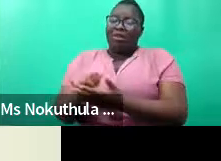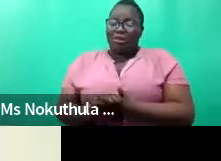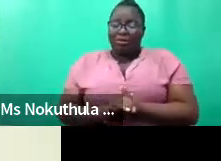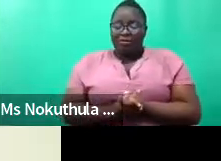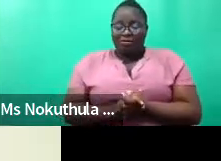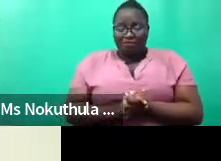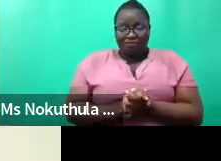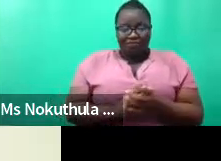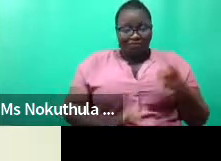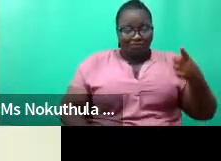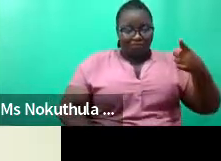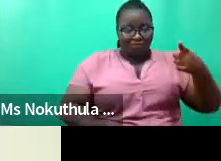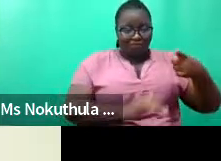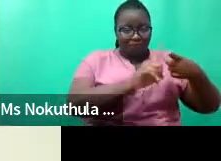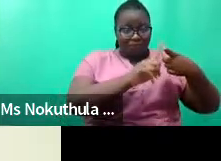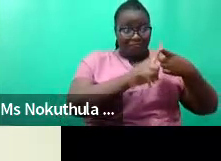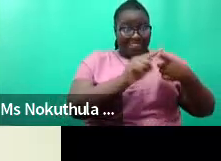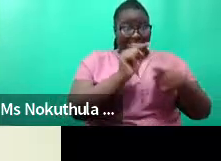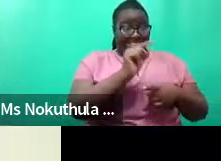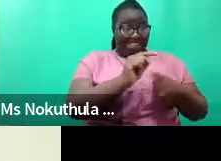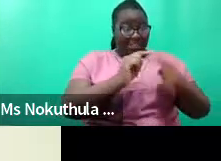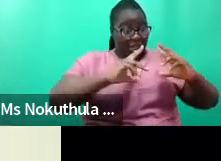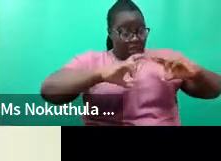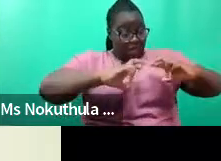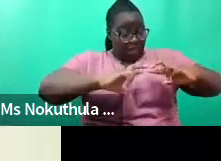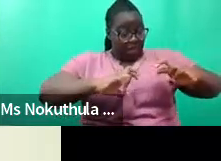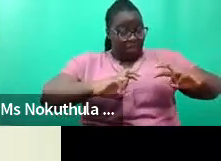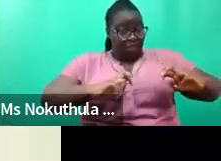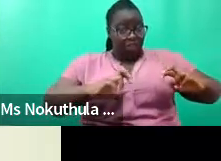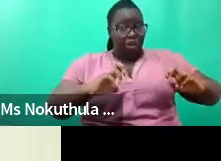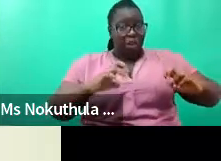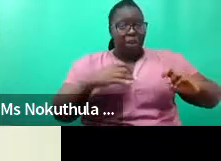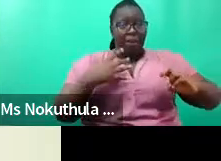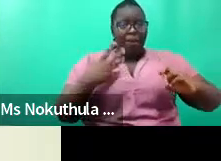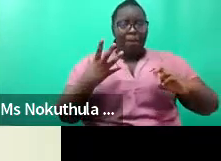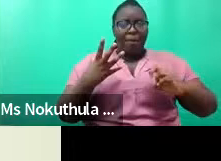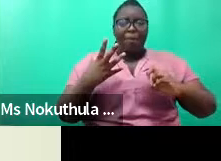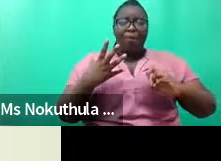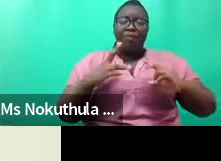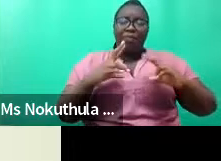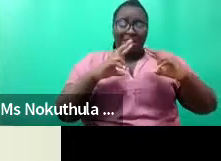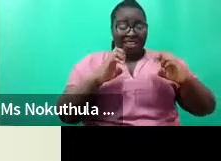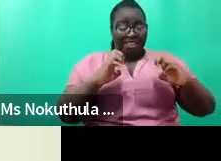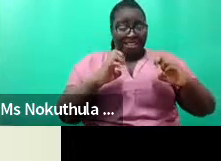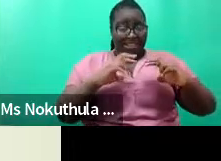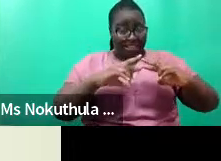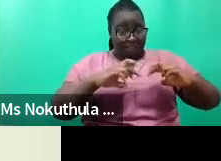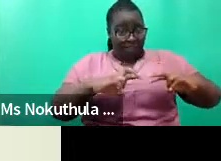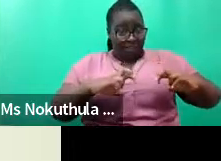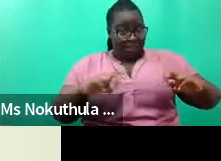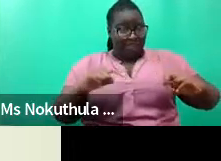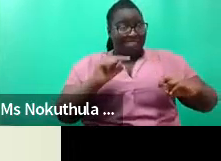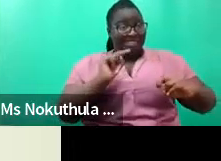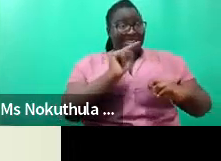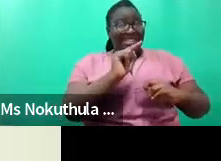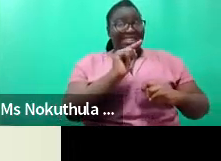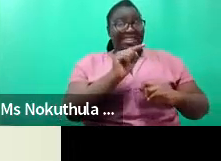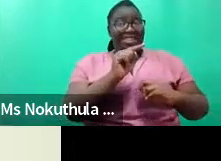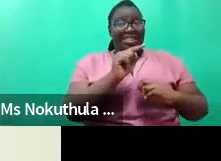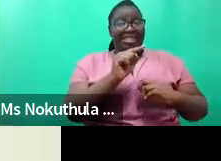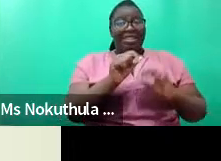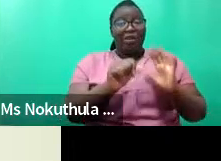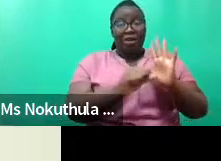Thus, the study was found essential. The study, which was conducted